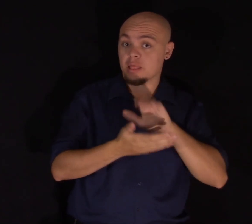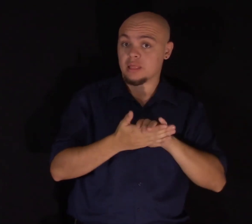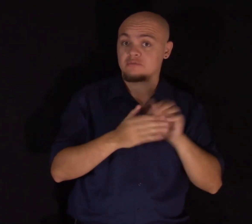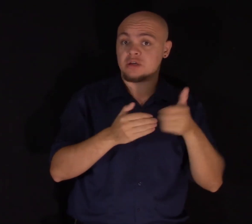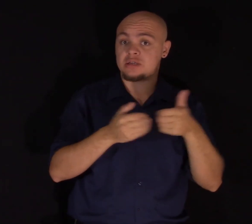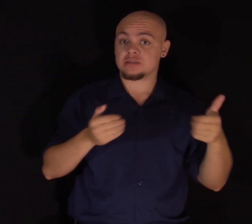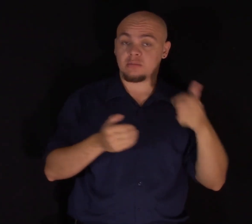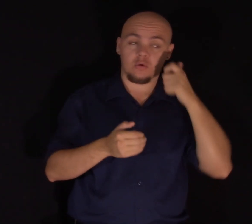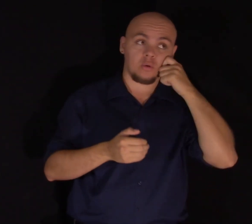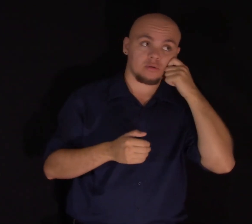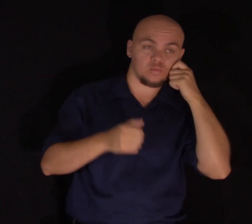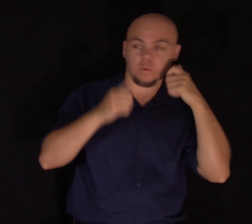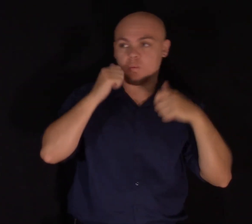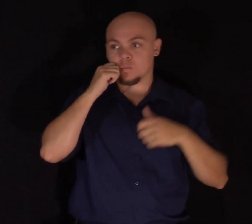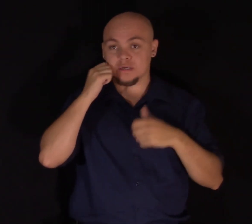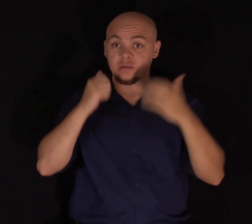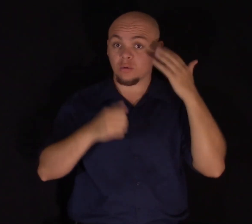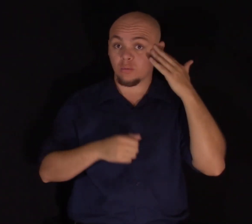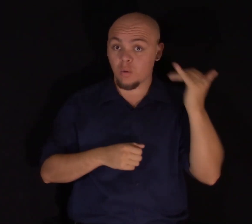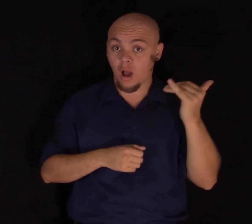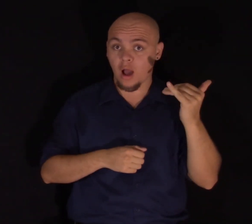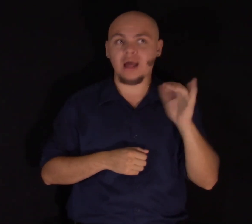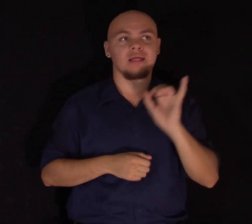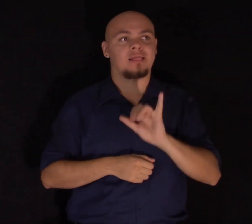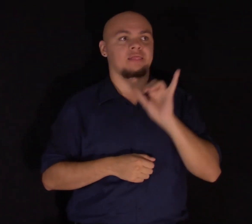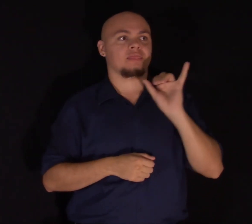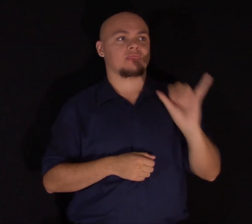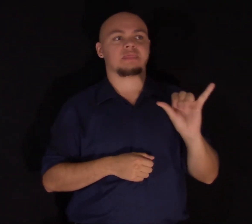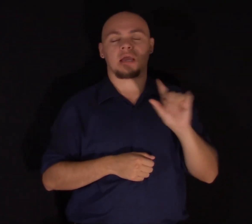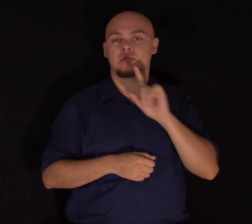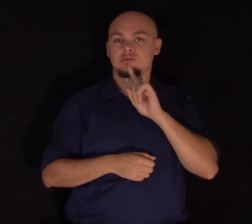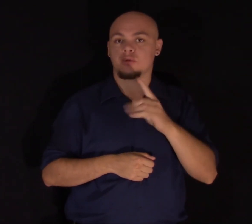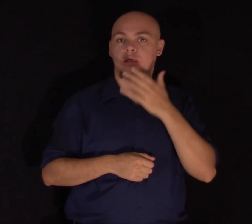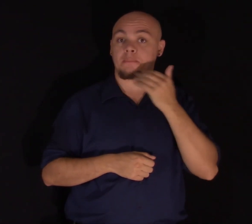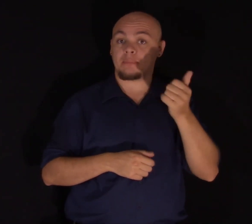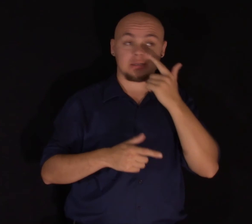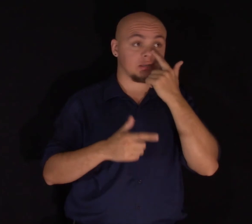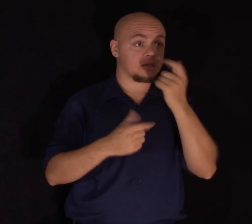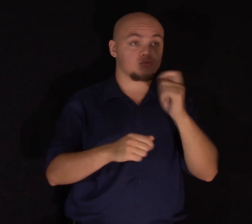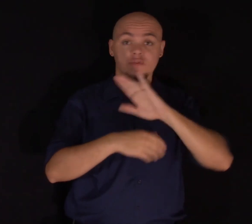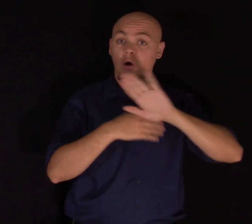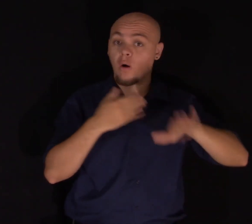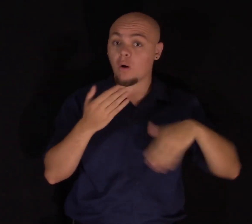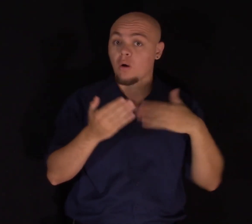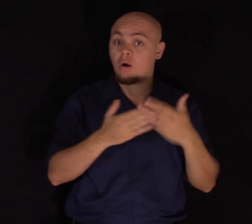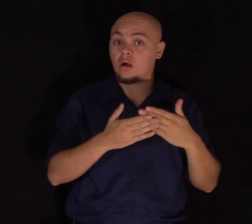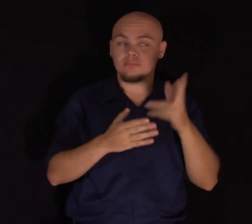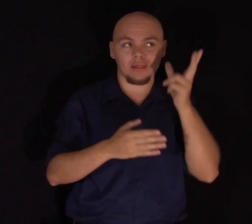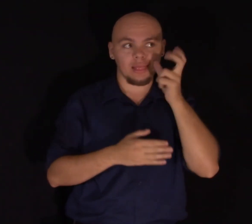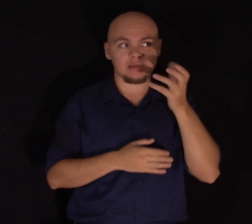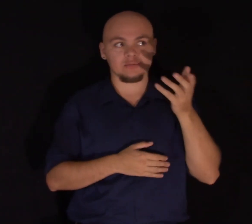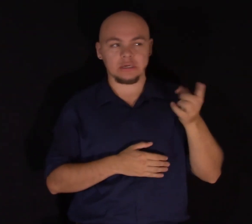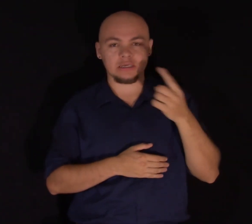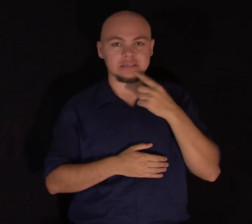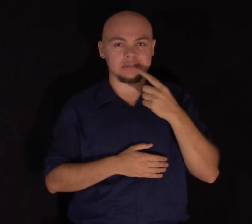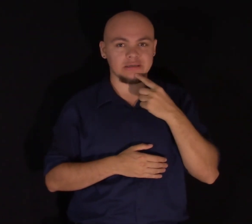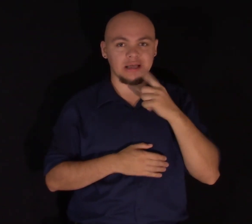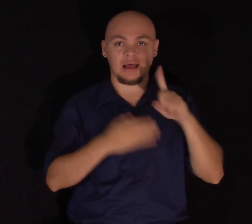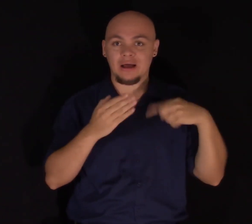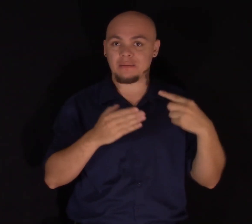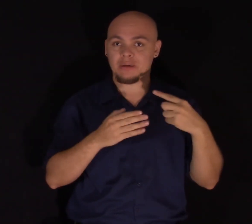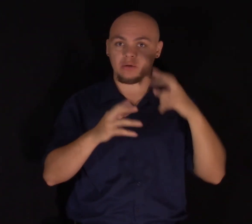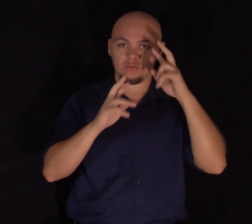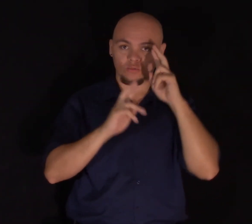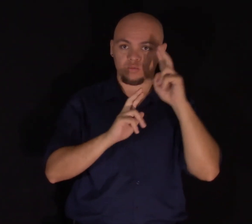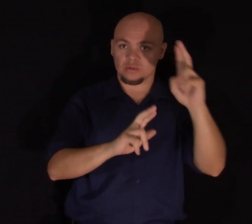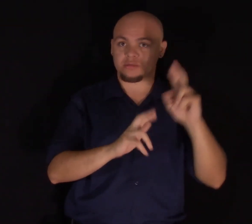separation of the races, because he finds that to be in the best interests of all races. But listen to what he says about